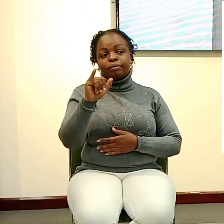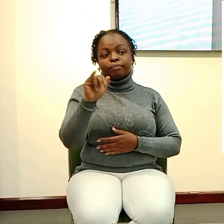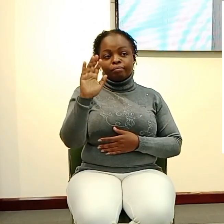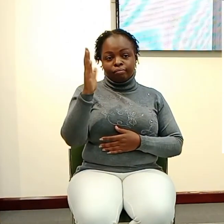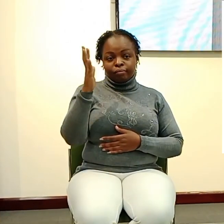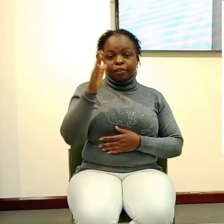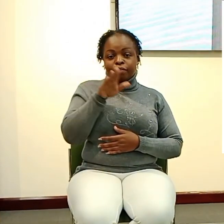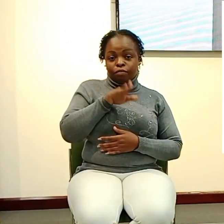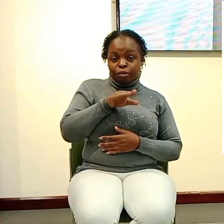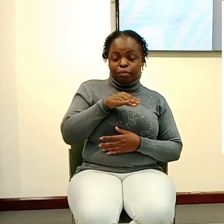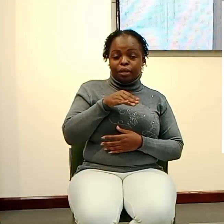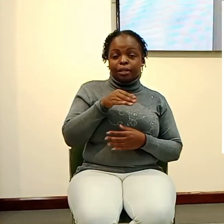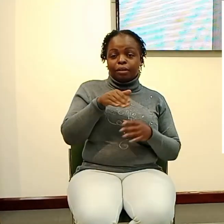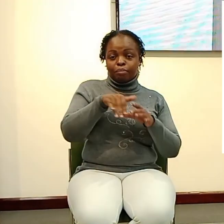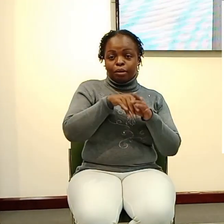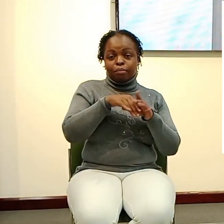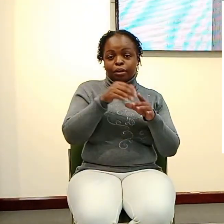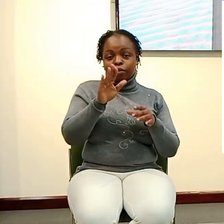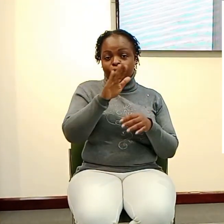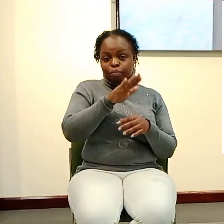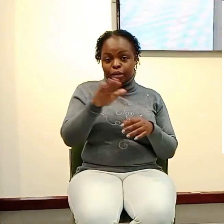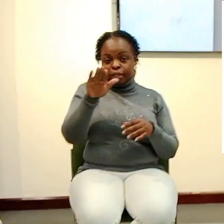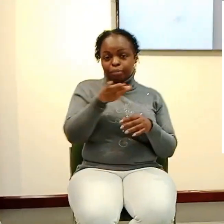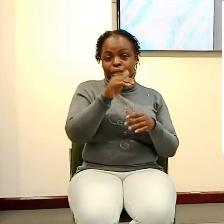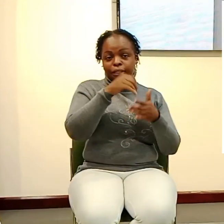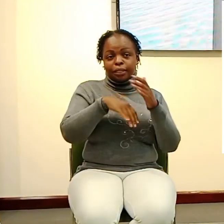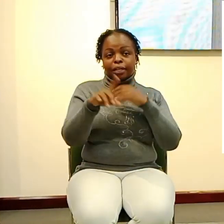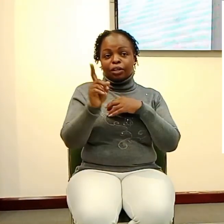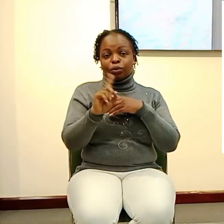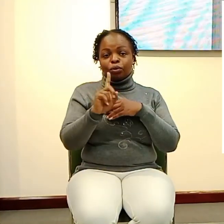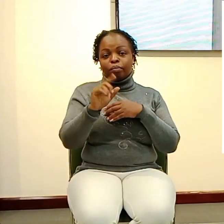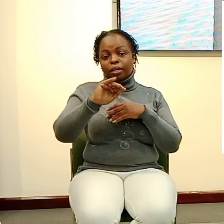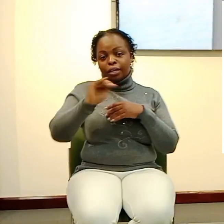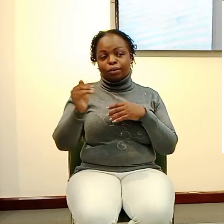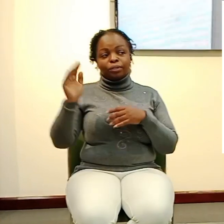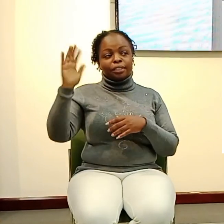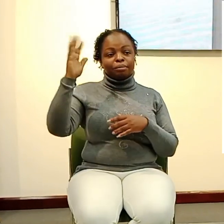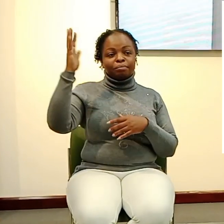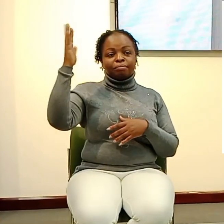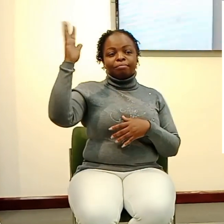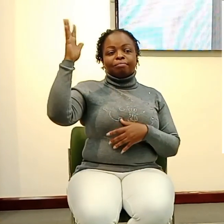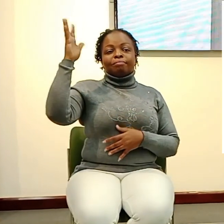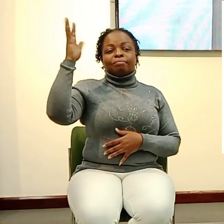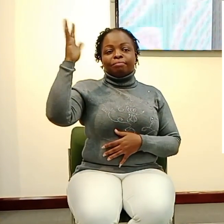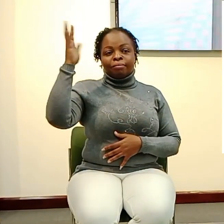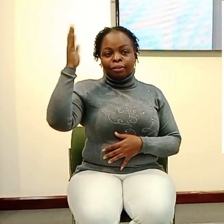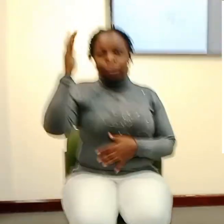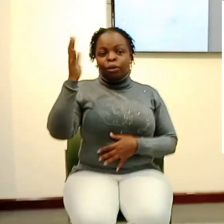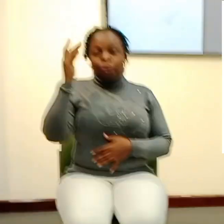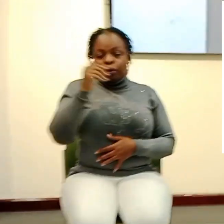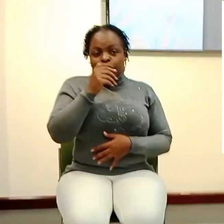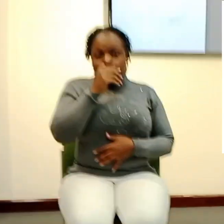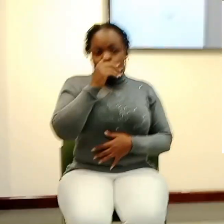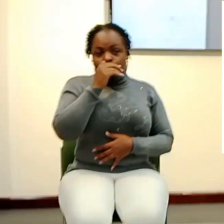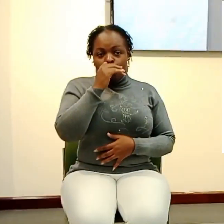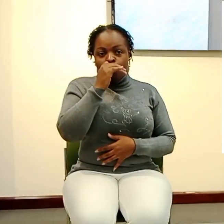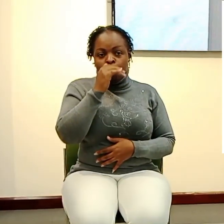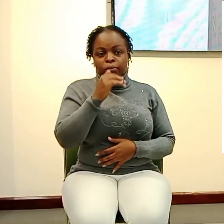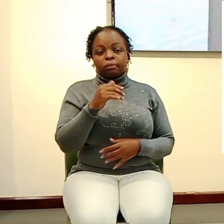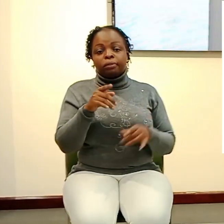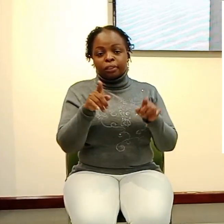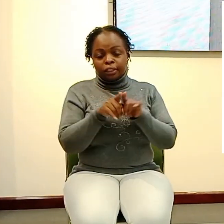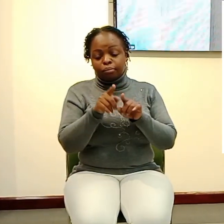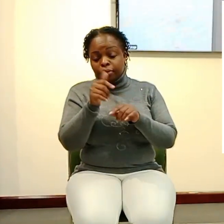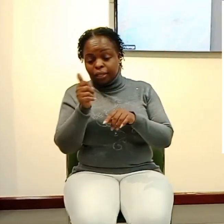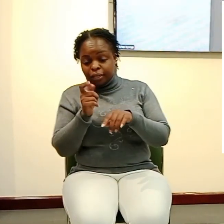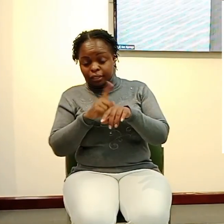female member of parliament in Nairobi County. You know, that is not small. And